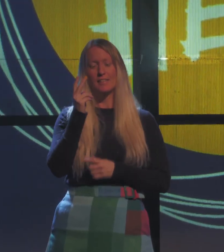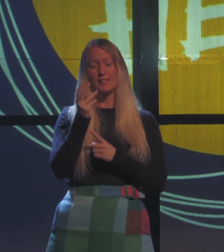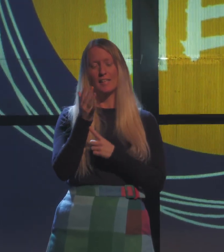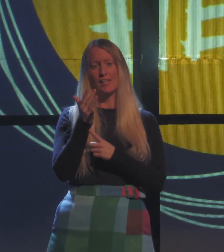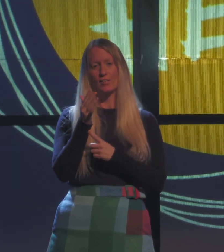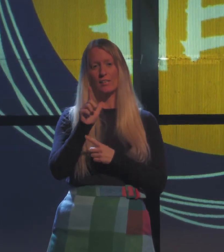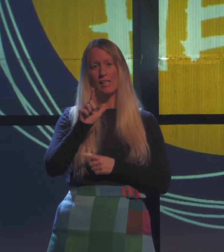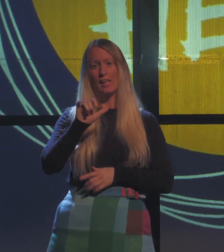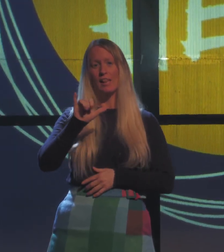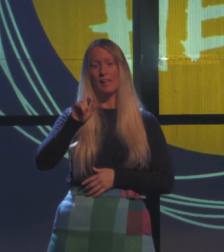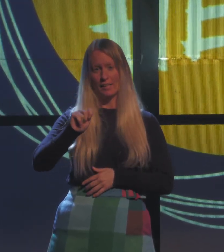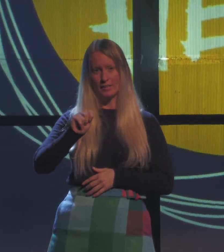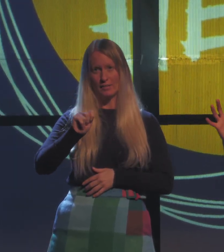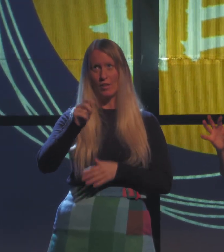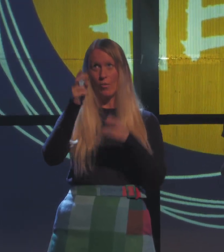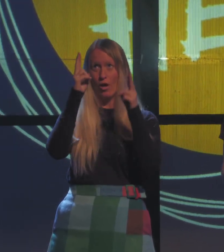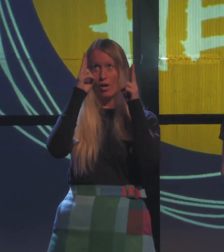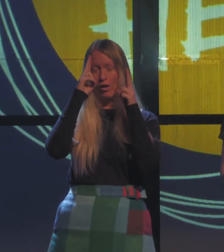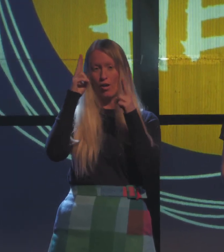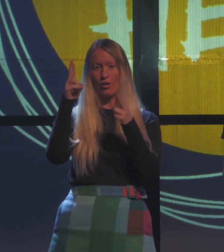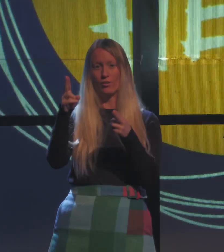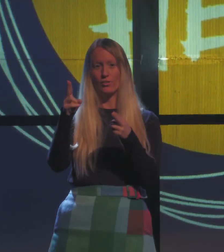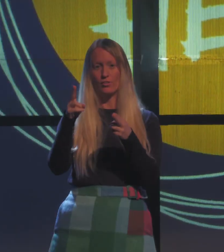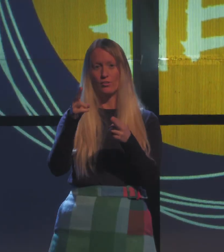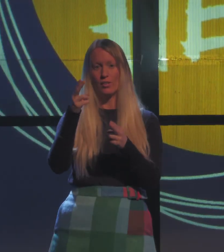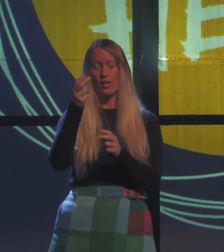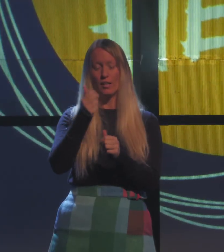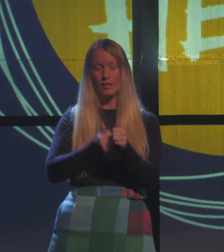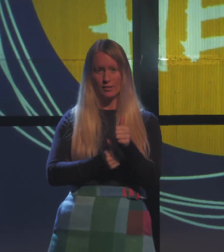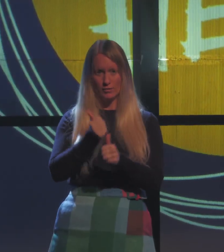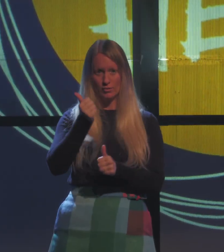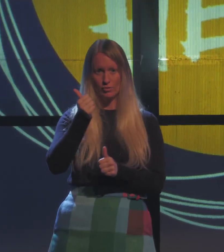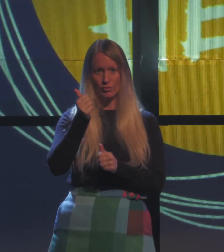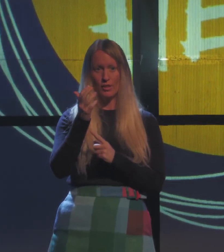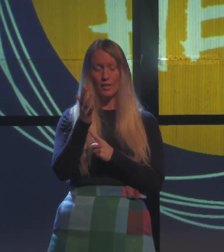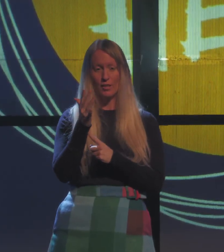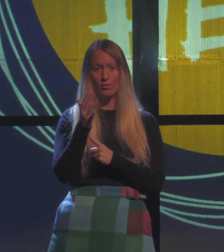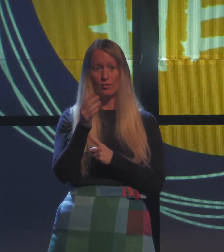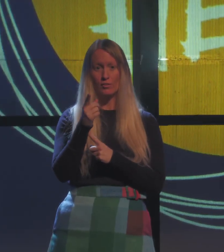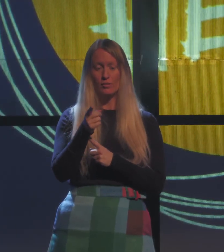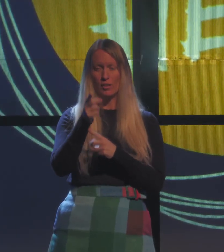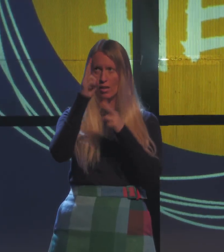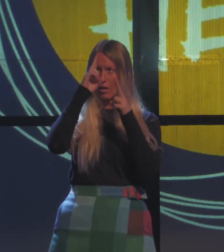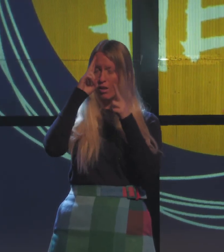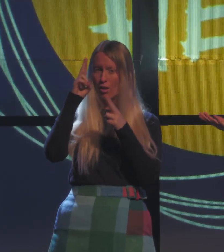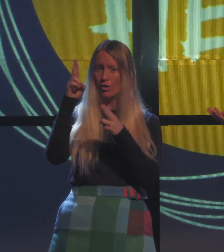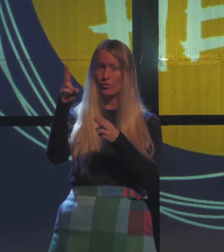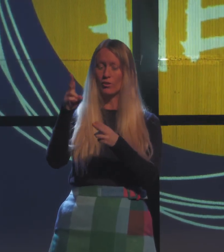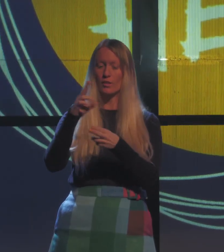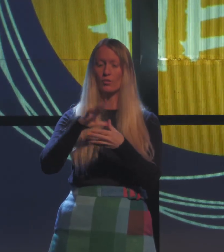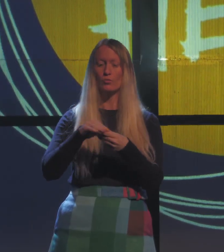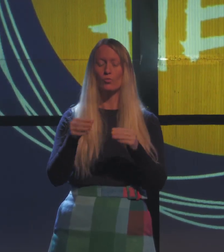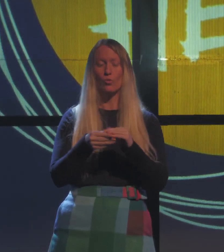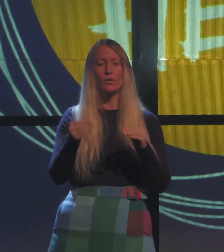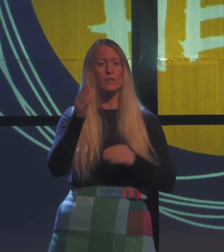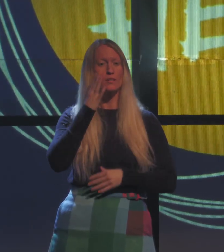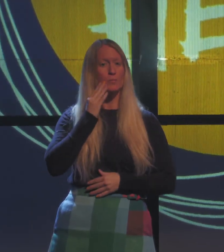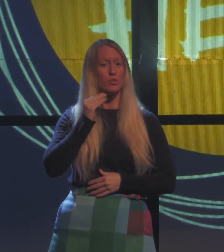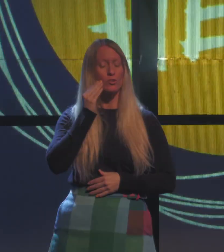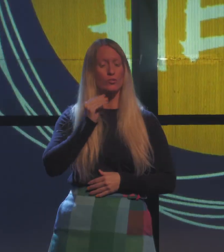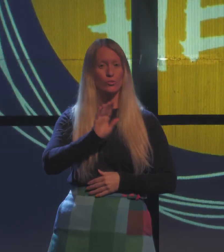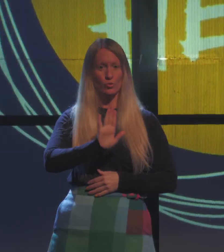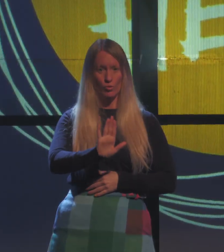And I just want to honor that because I know that each candle that is lit is honoring a story of yours, a story of someone that is not here.